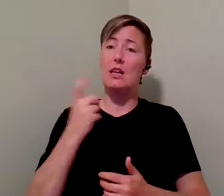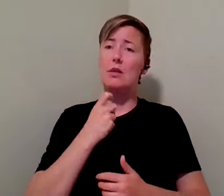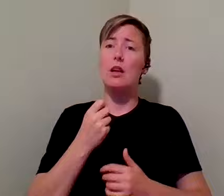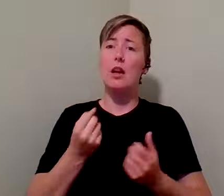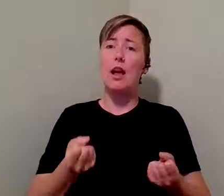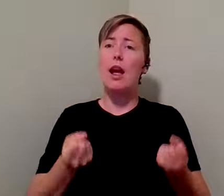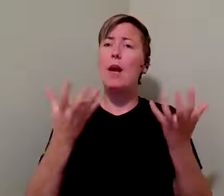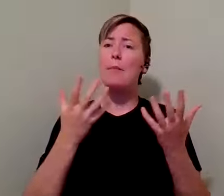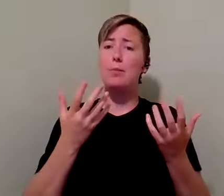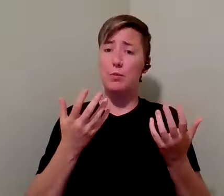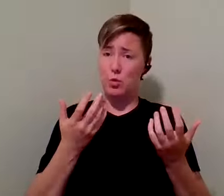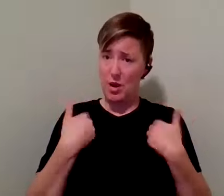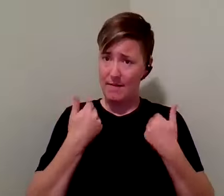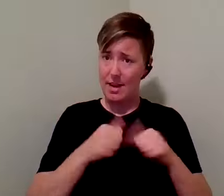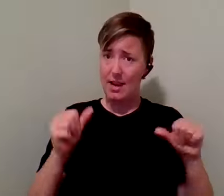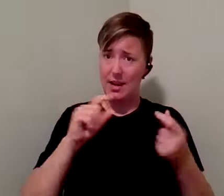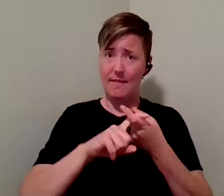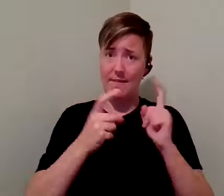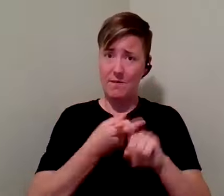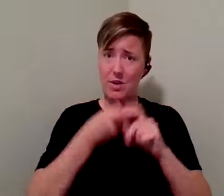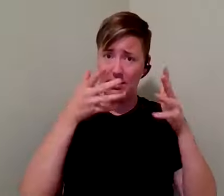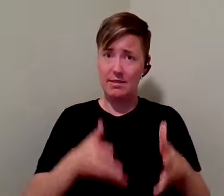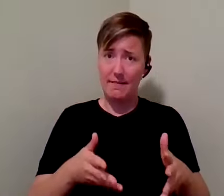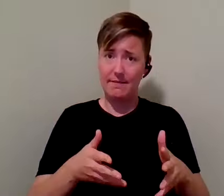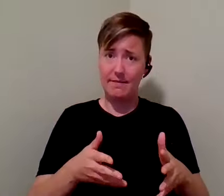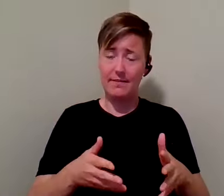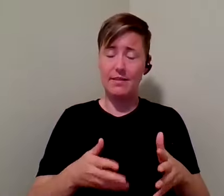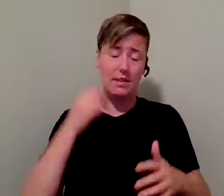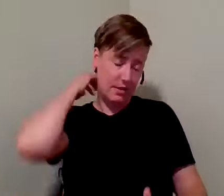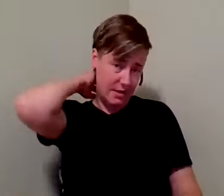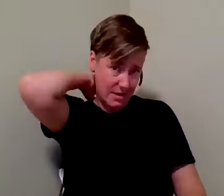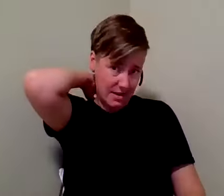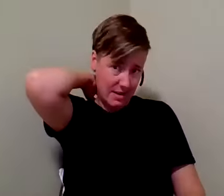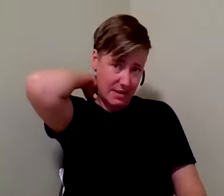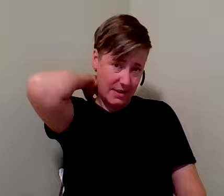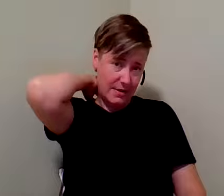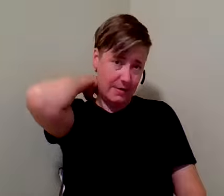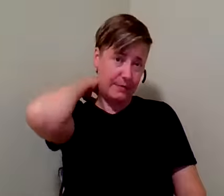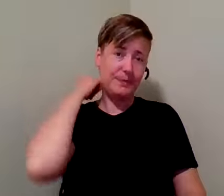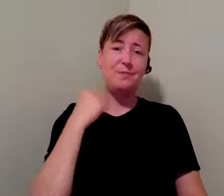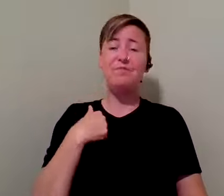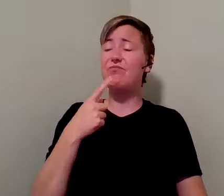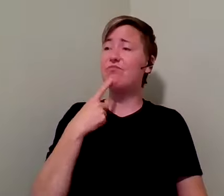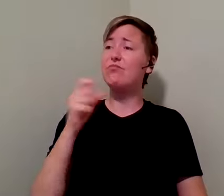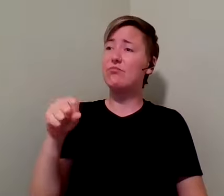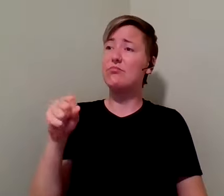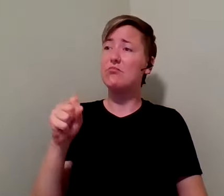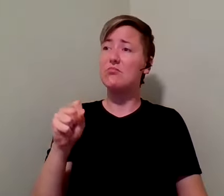time? 15 minutes. He said, "Do you have any friends left?" And I said, "Yeah." He said, "What's so good about them?" I